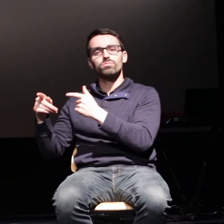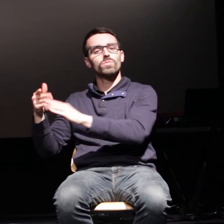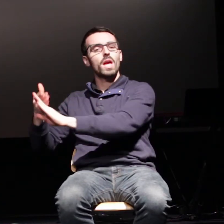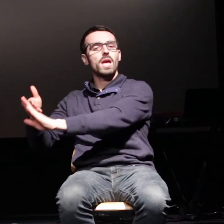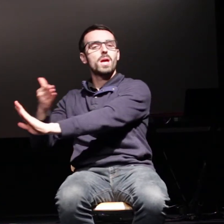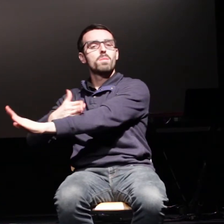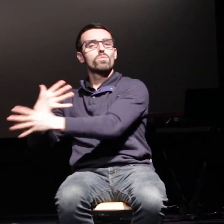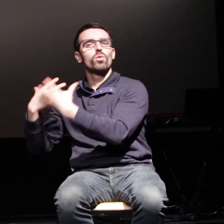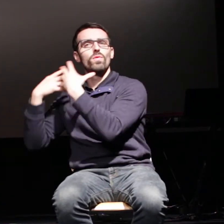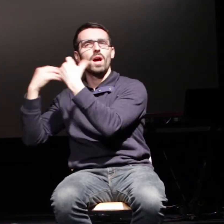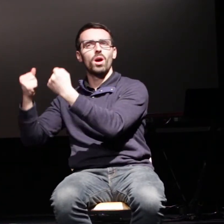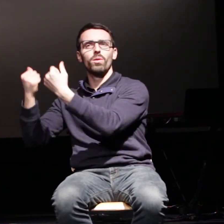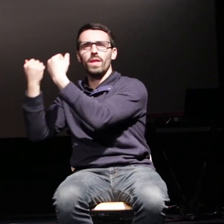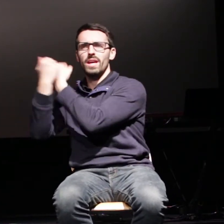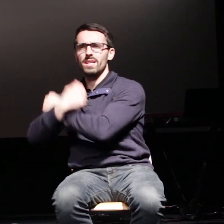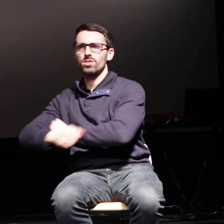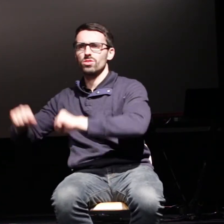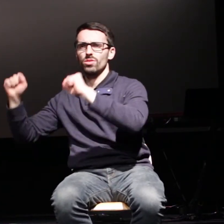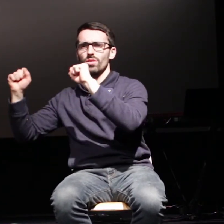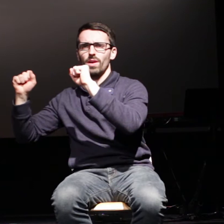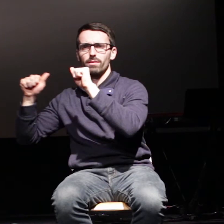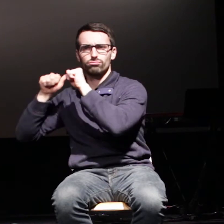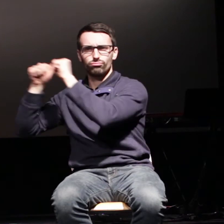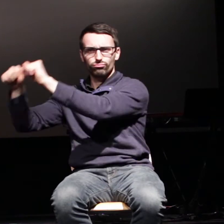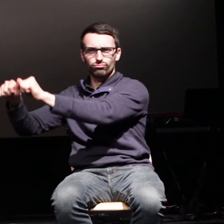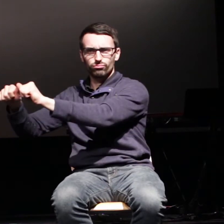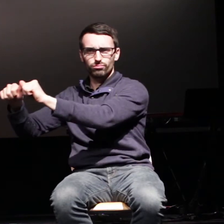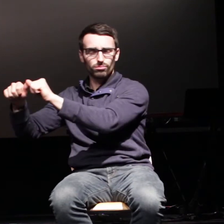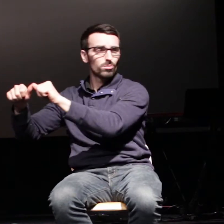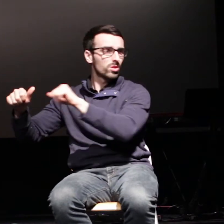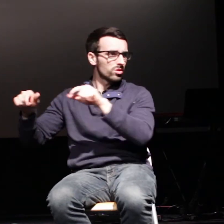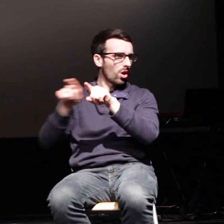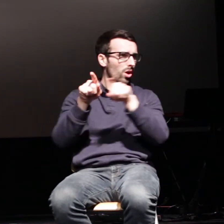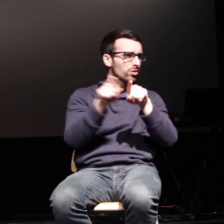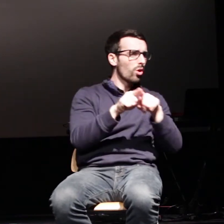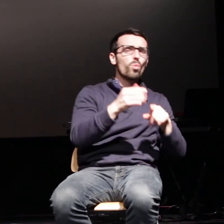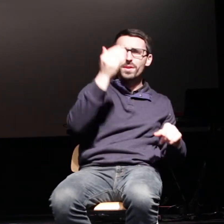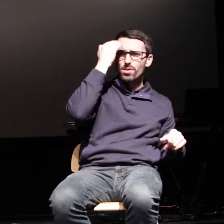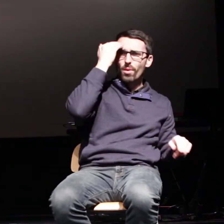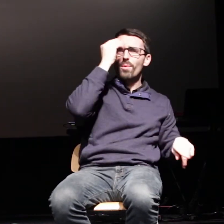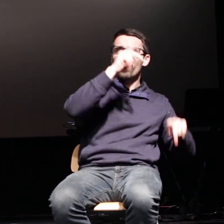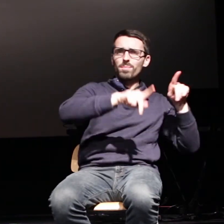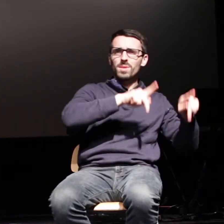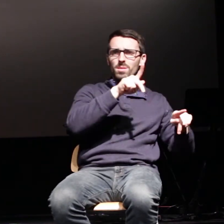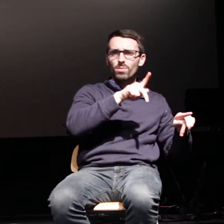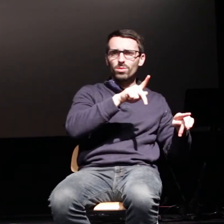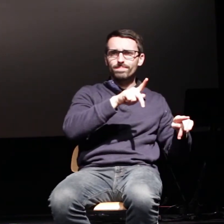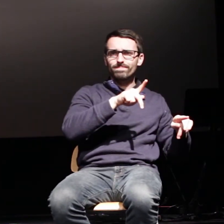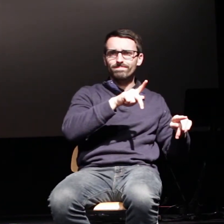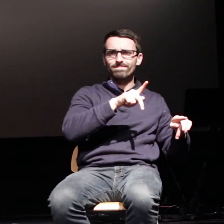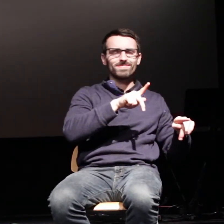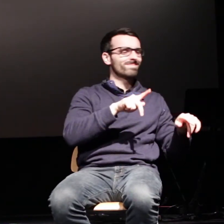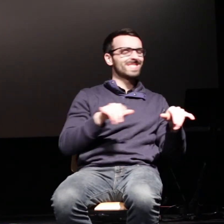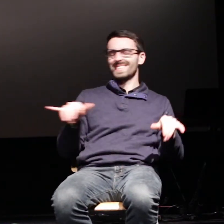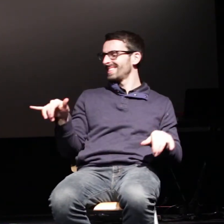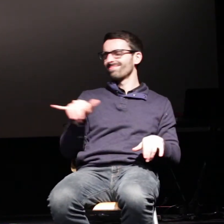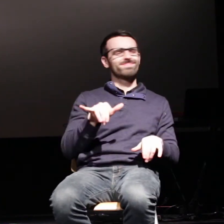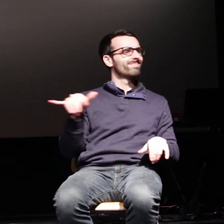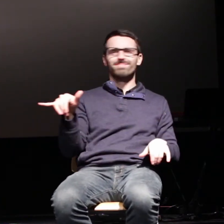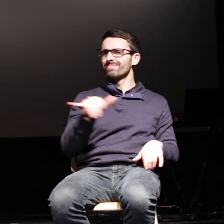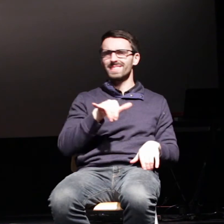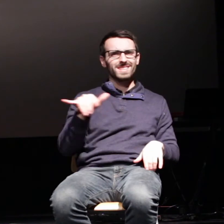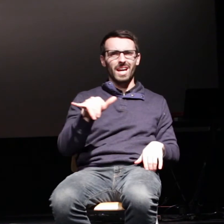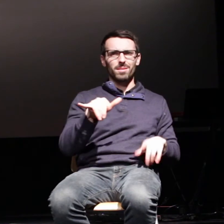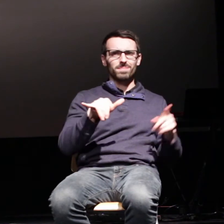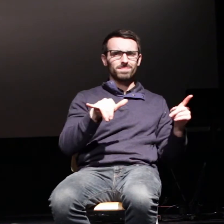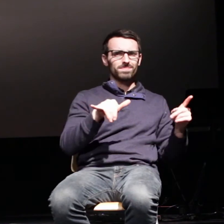it. And we also have all known people who, with no explanation, didn't get that same experience. So why?